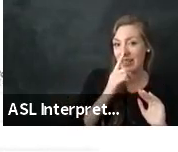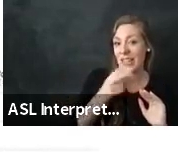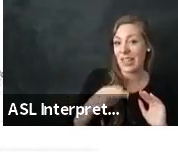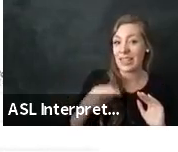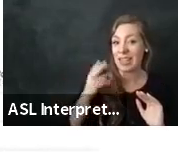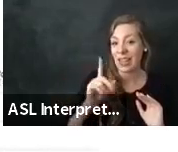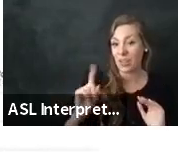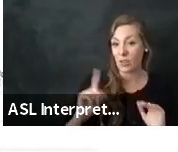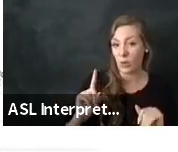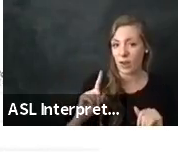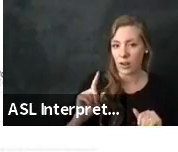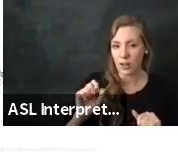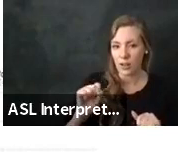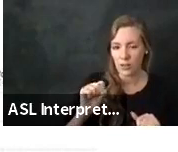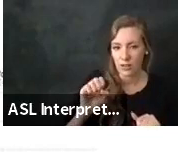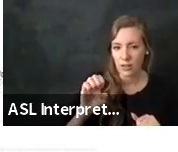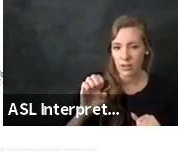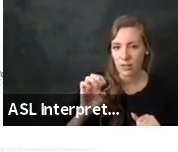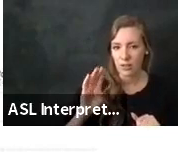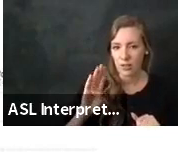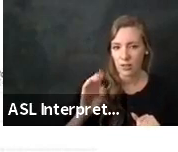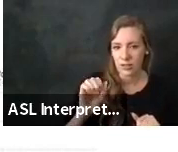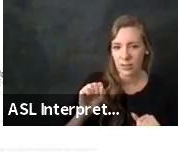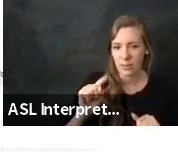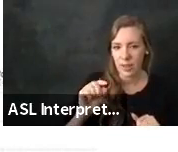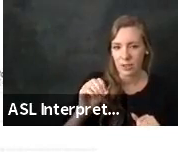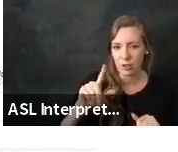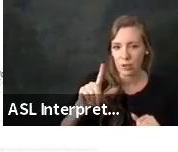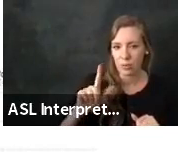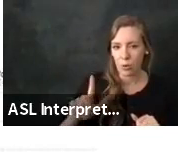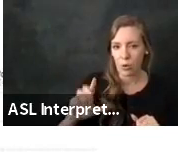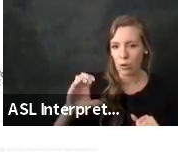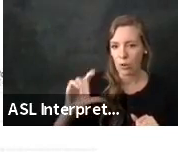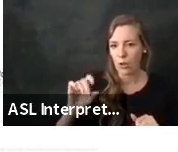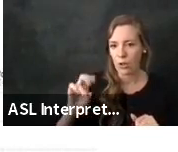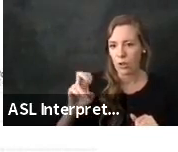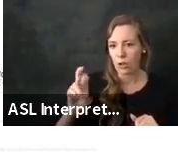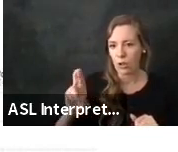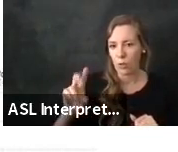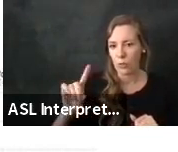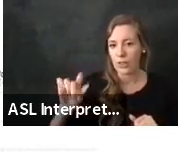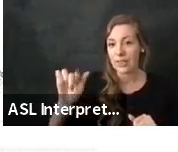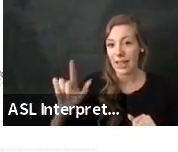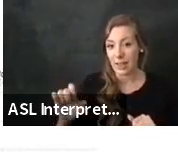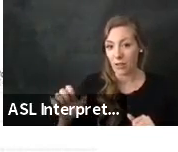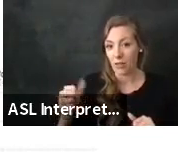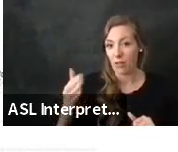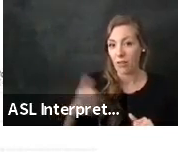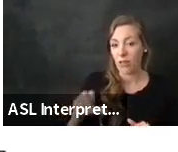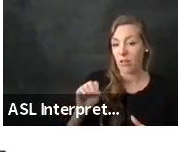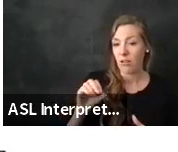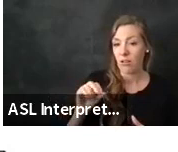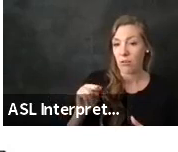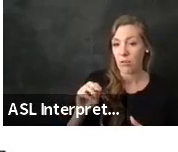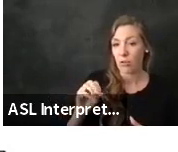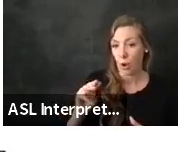in Sebastopol, in Cloverdale, as well as in Sonoma.